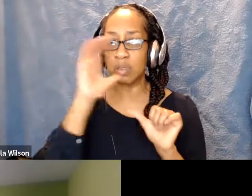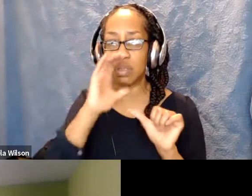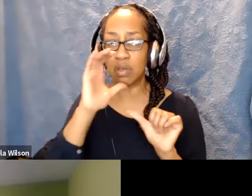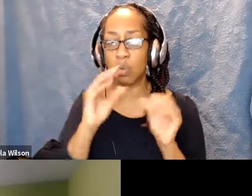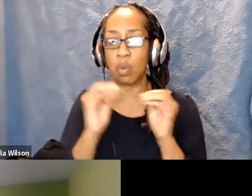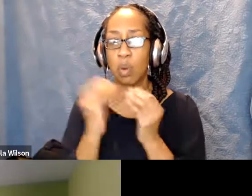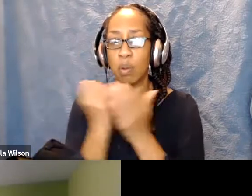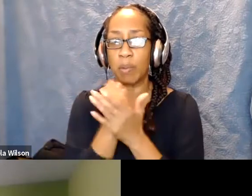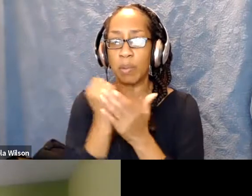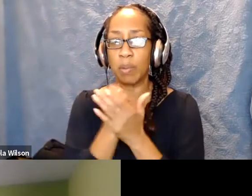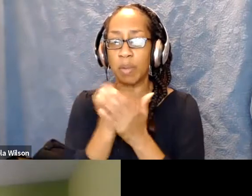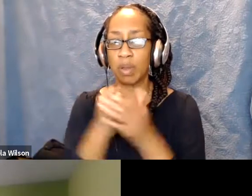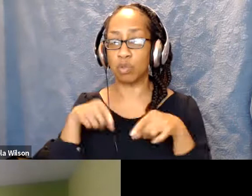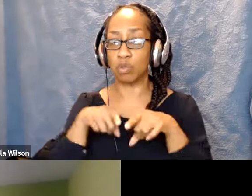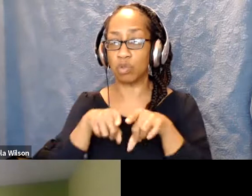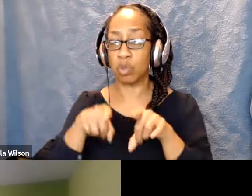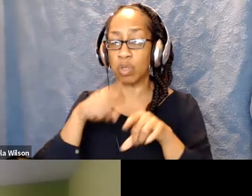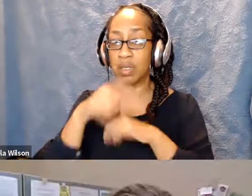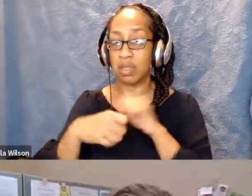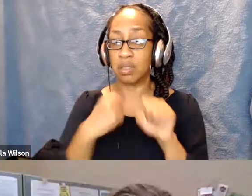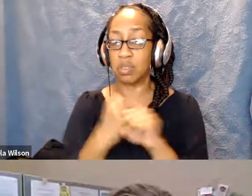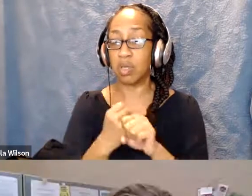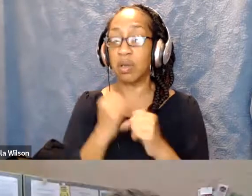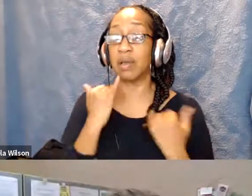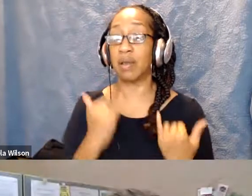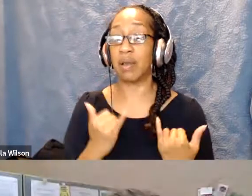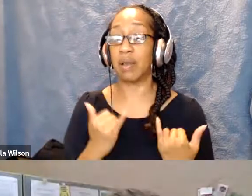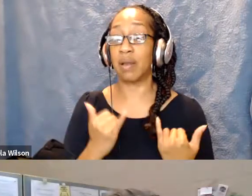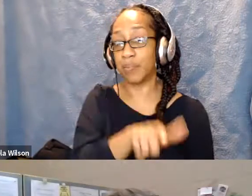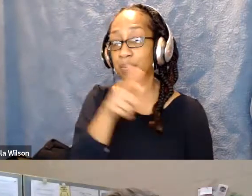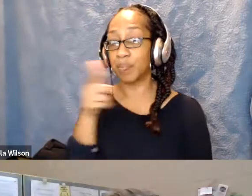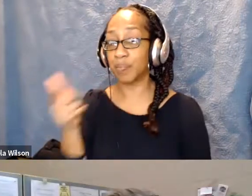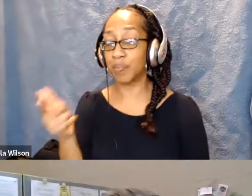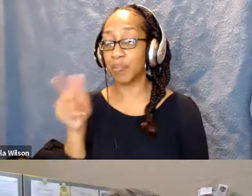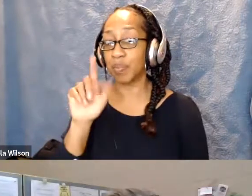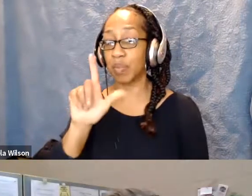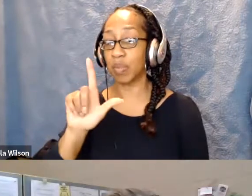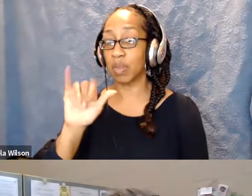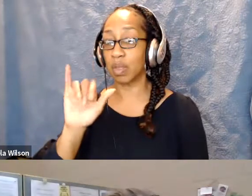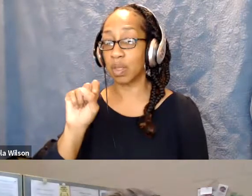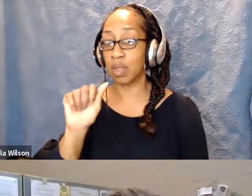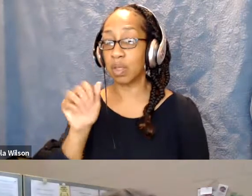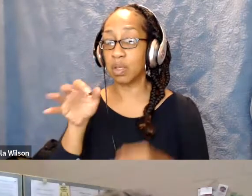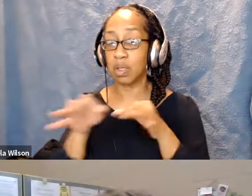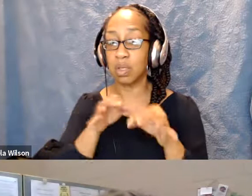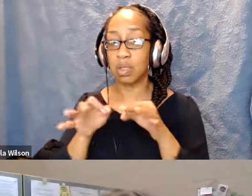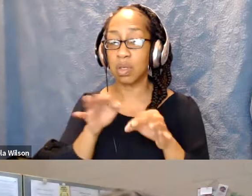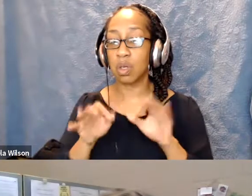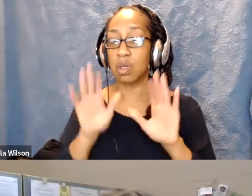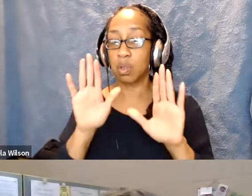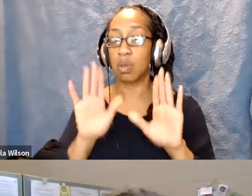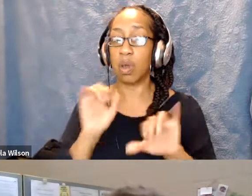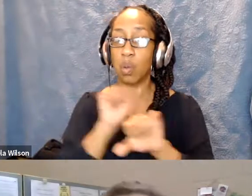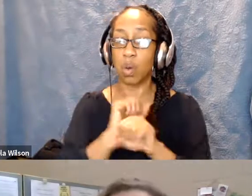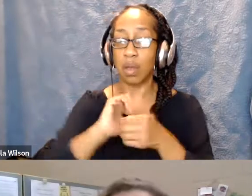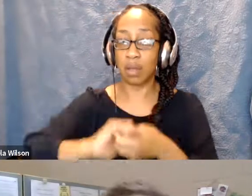next. So with that, I'm going to turn it over to Lisa to talk about the great work and the partnerships that are